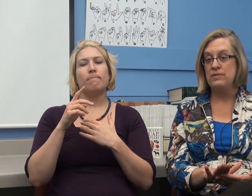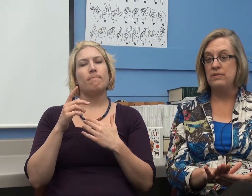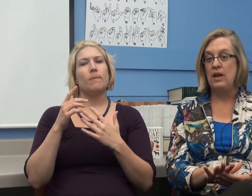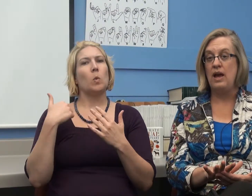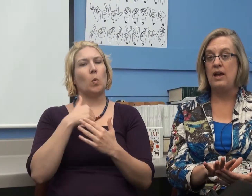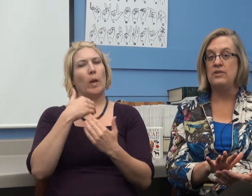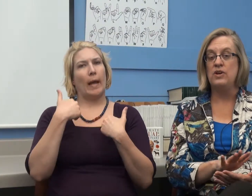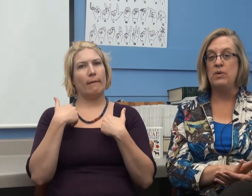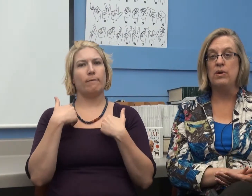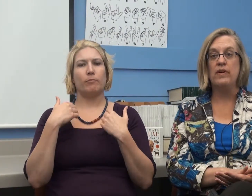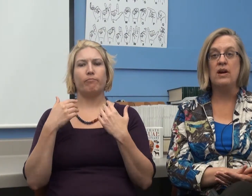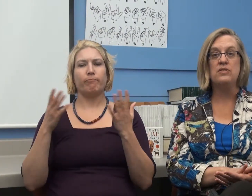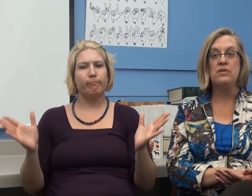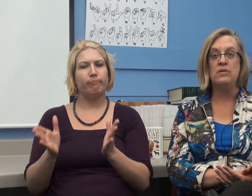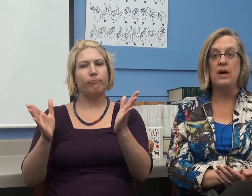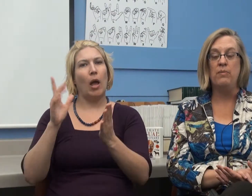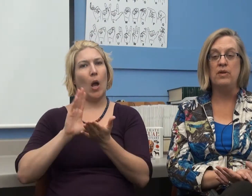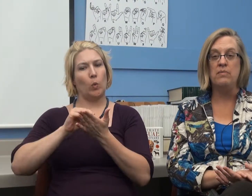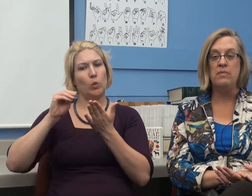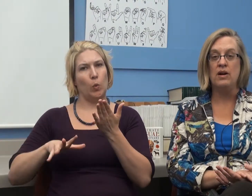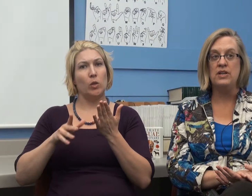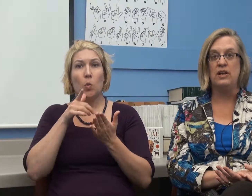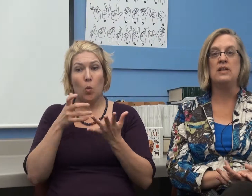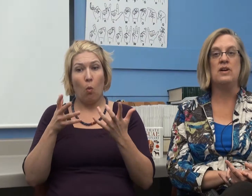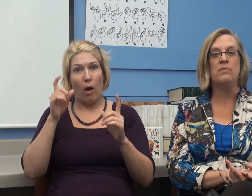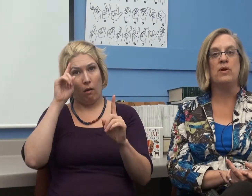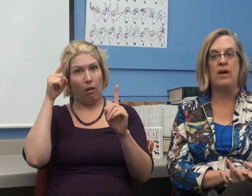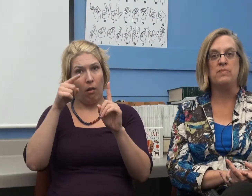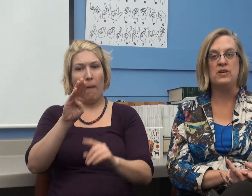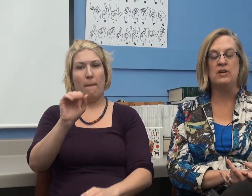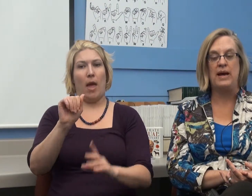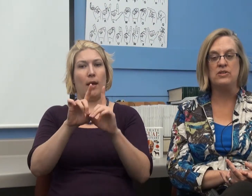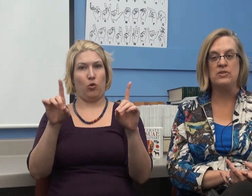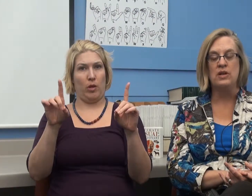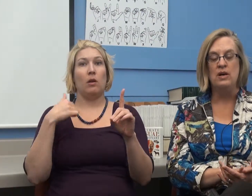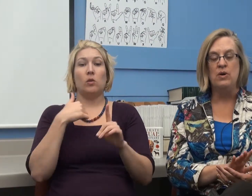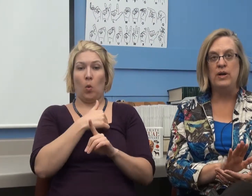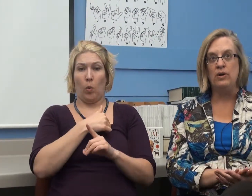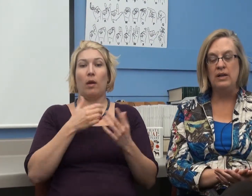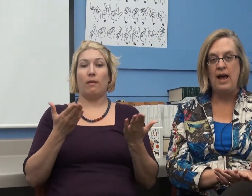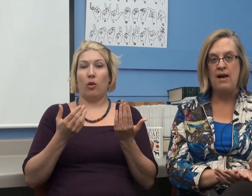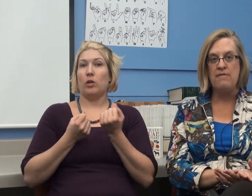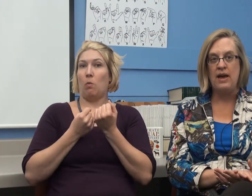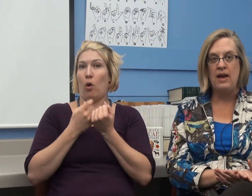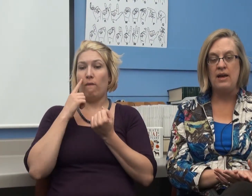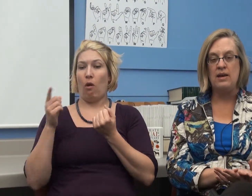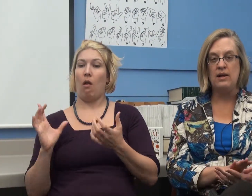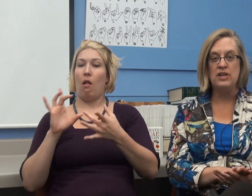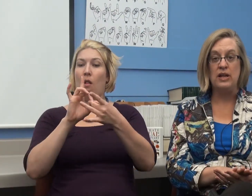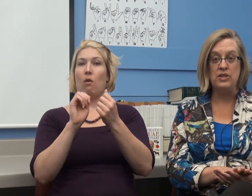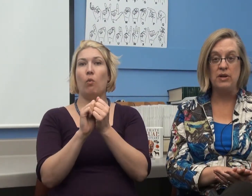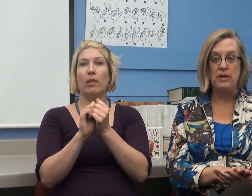bachelor's. And so we work very hard to help them articulate into other programs to get their bachelor's. We currently have